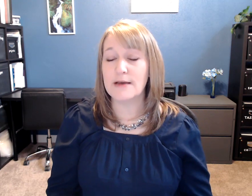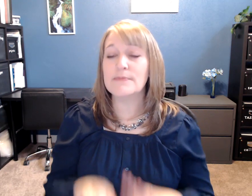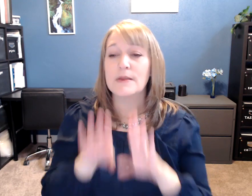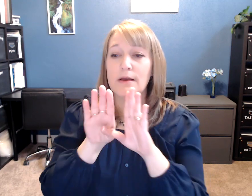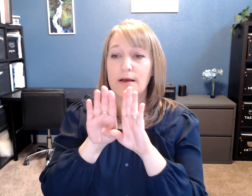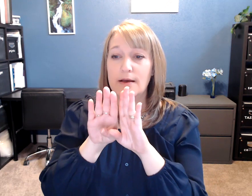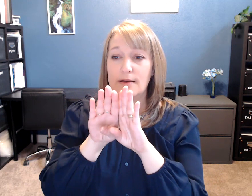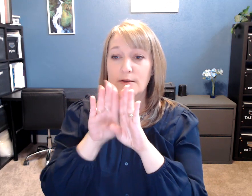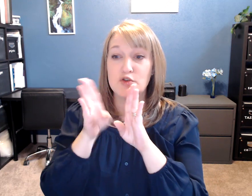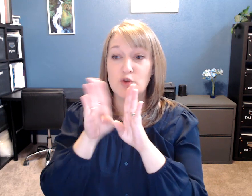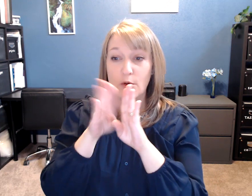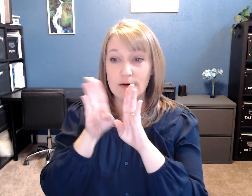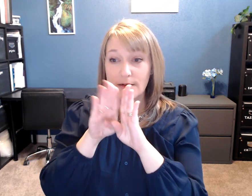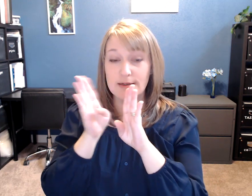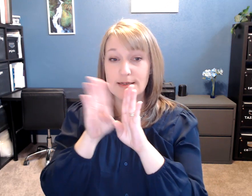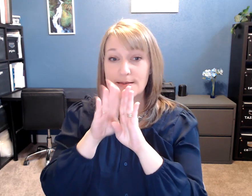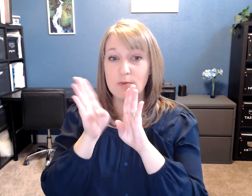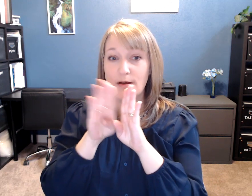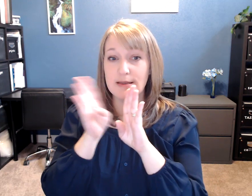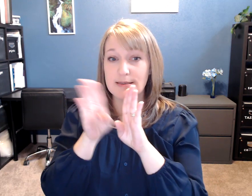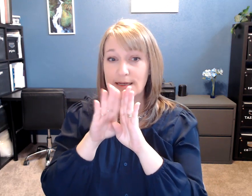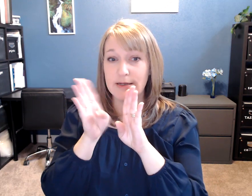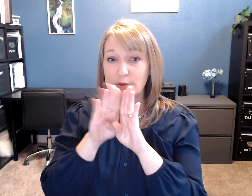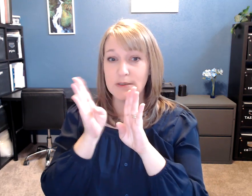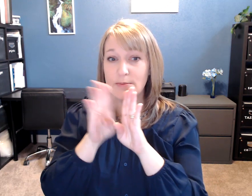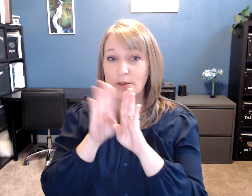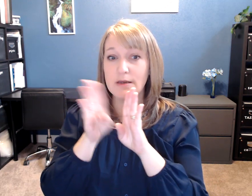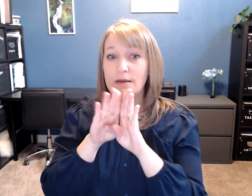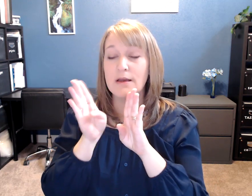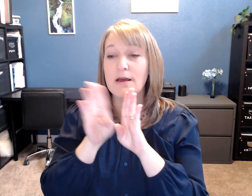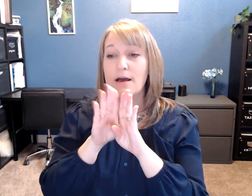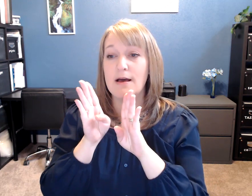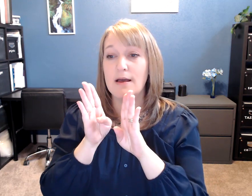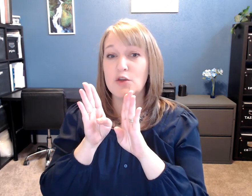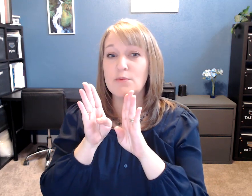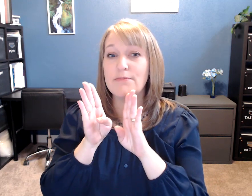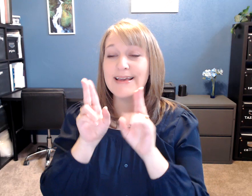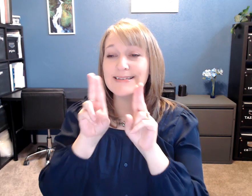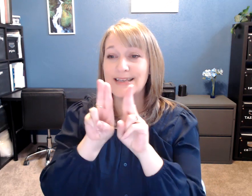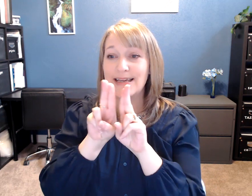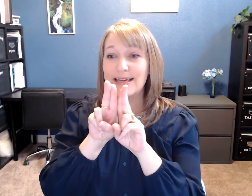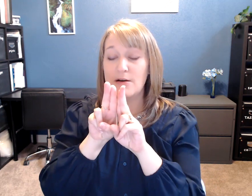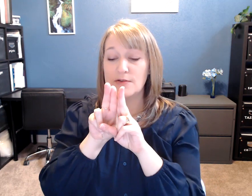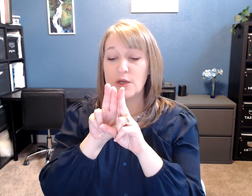them. Door is the one in the Signing Naturally book. You may see